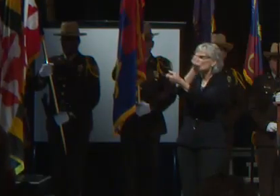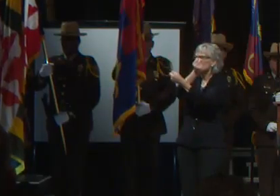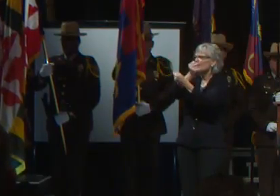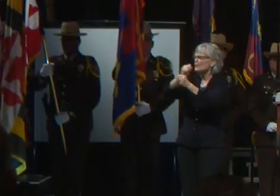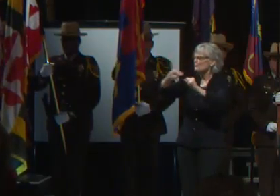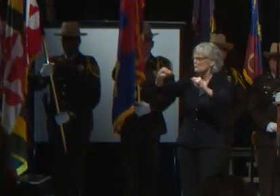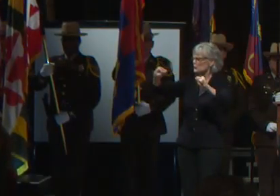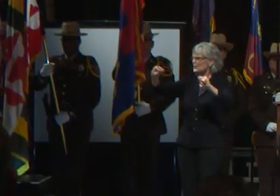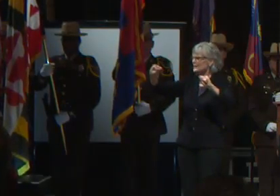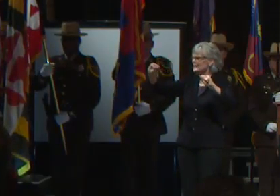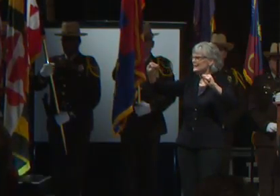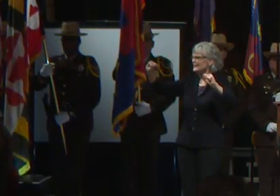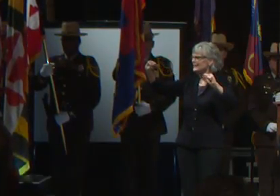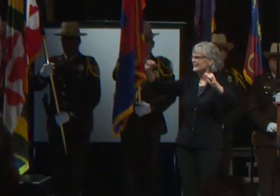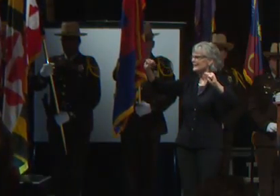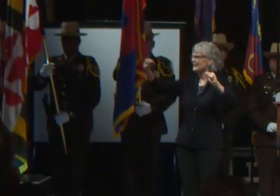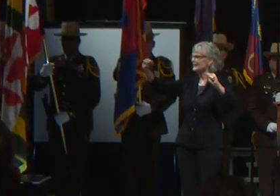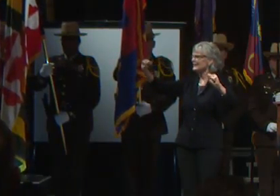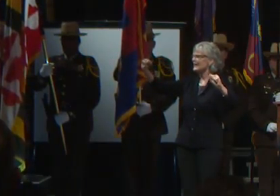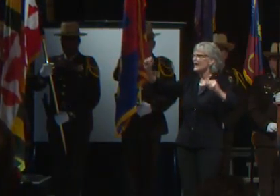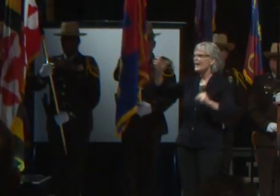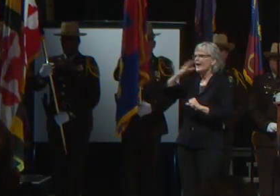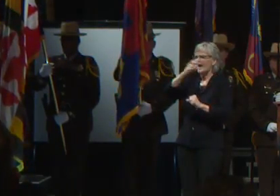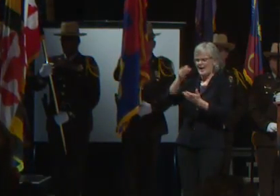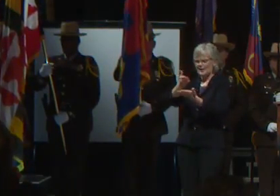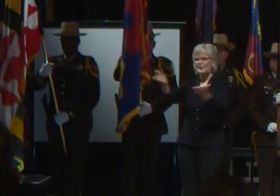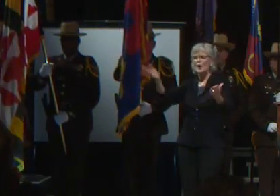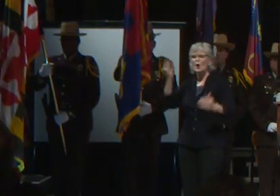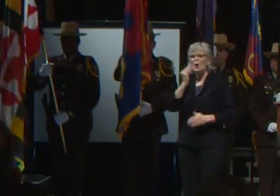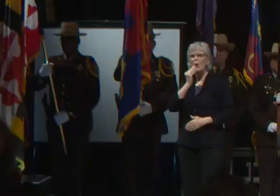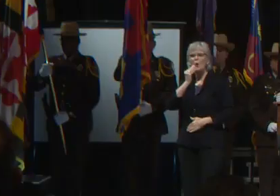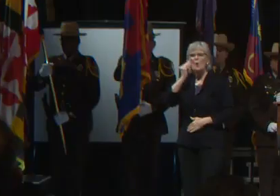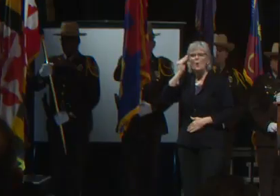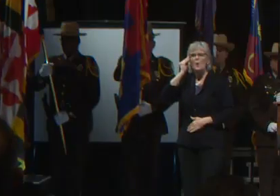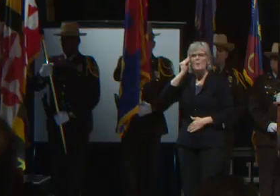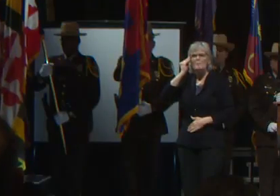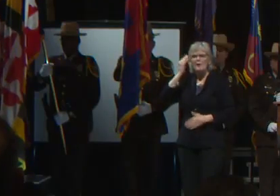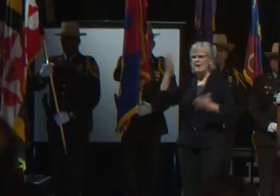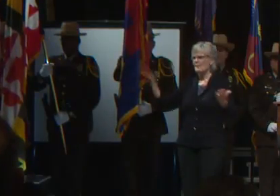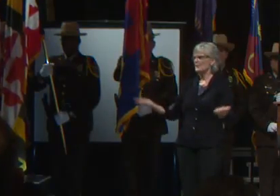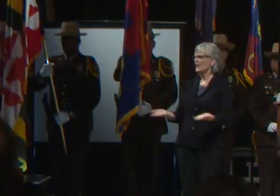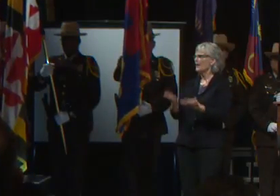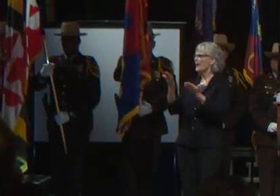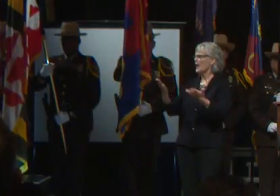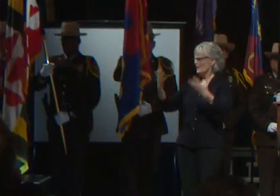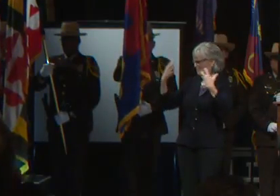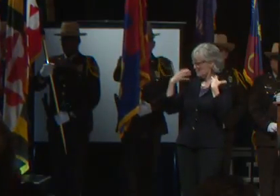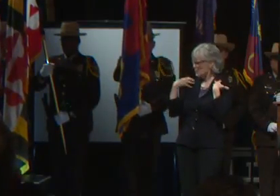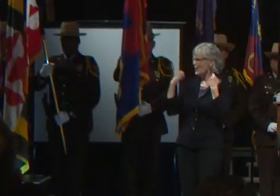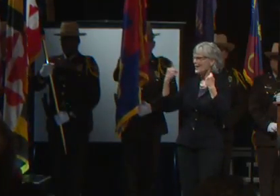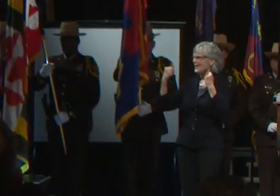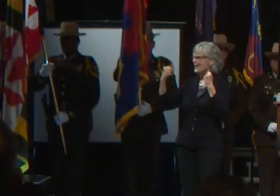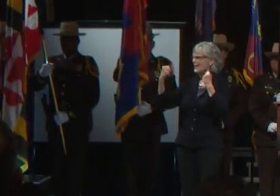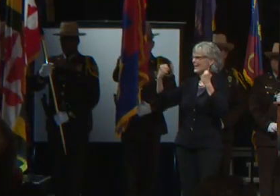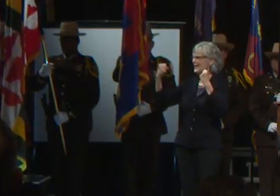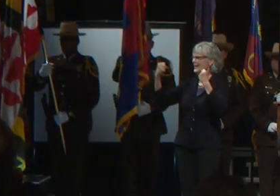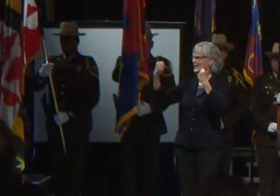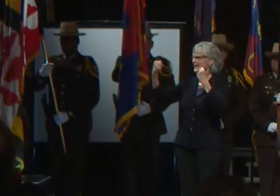land of the free and the home of the